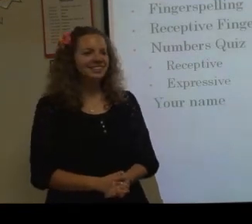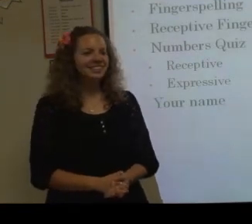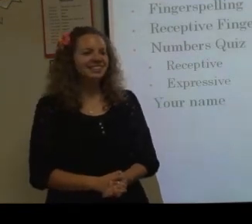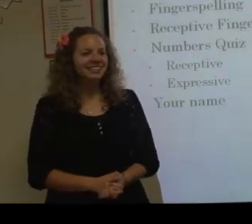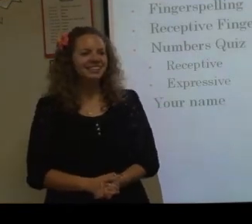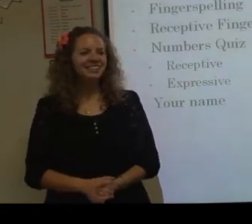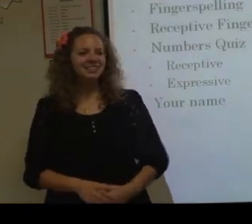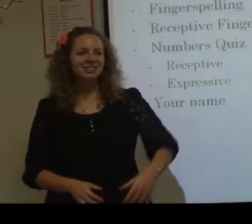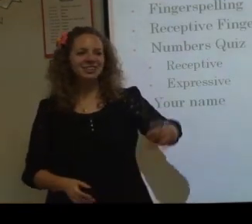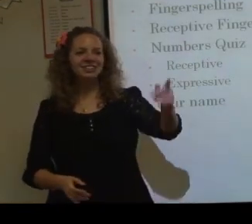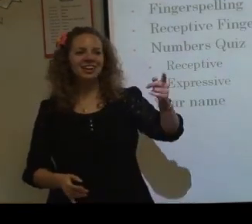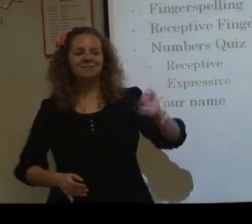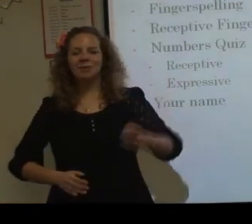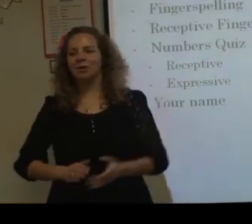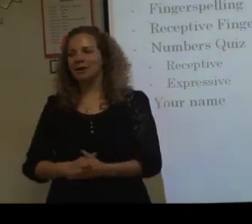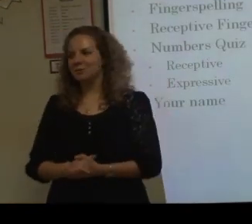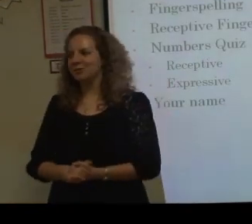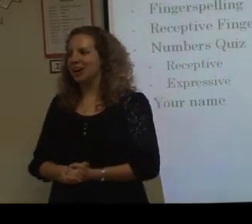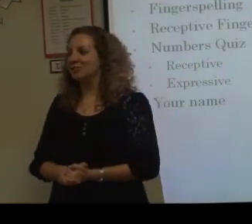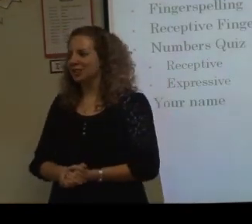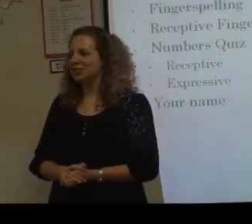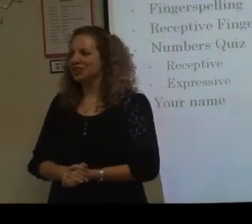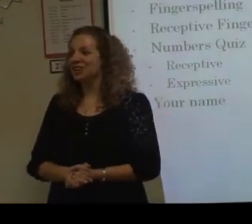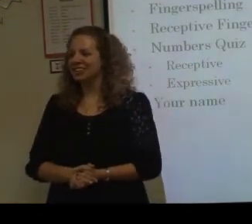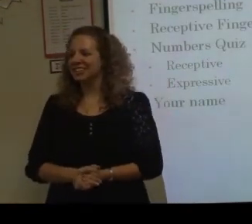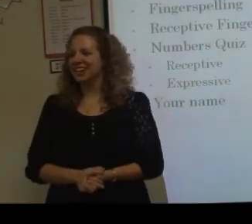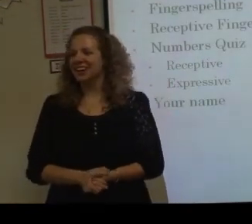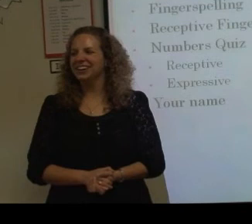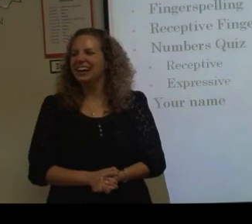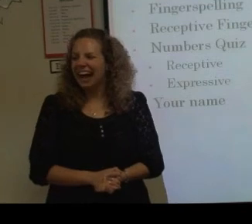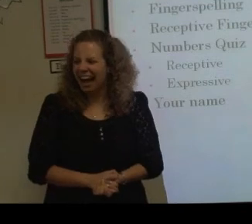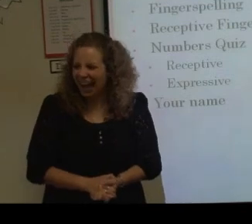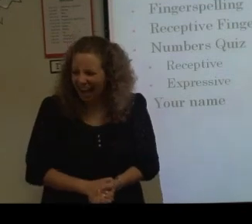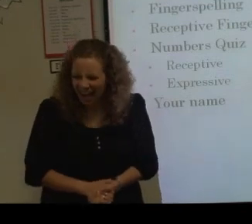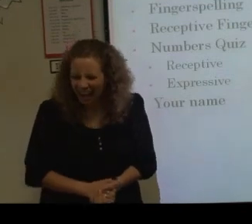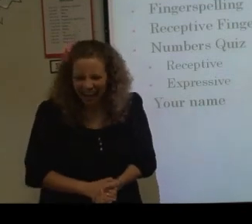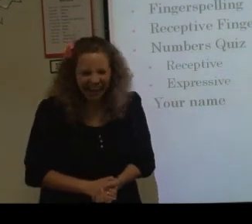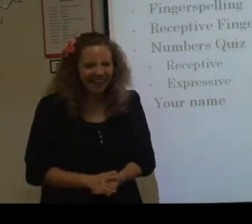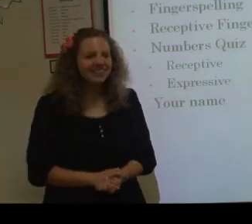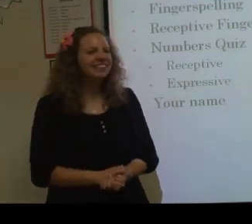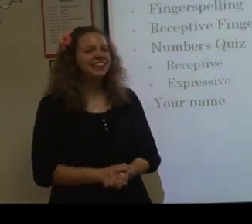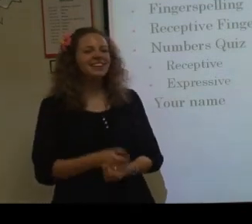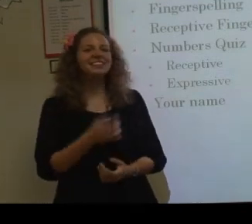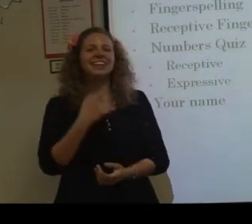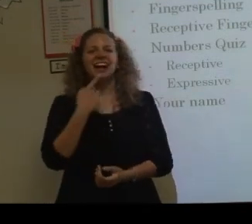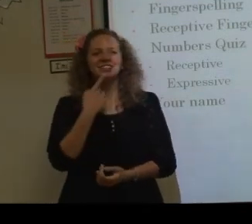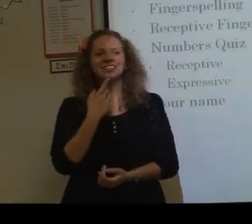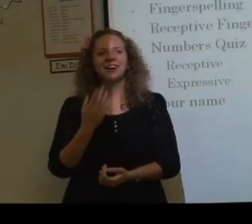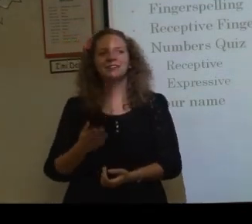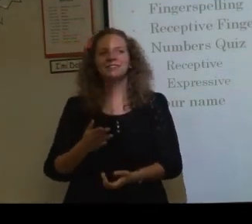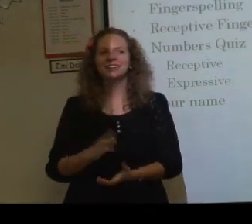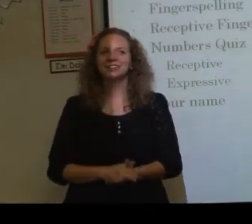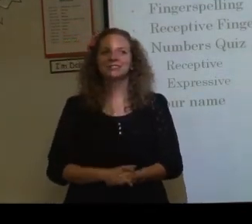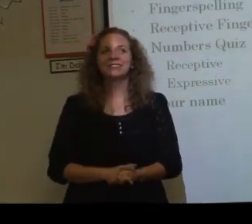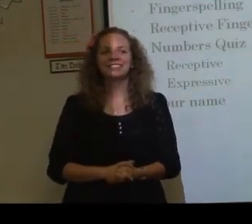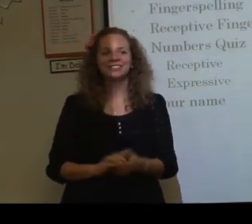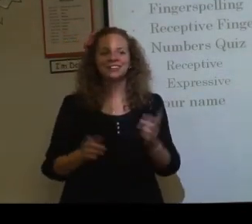shirt. She got it for me. She has a Moab shirt, so. That doesn't make any sense. Yeah, I was like, actually that would be a good one because then you have to